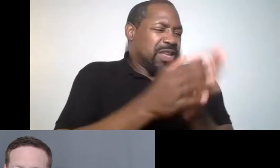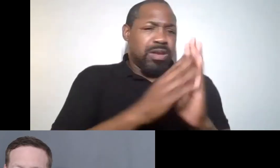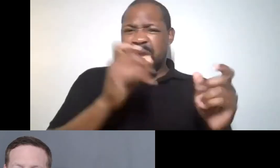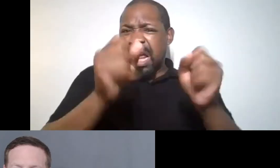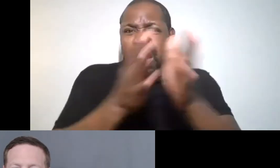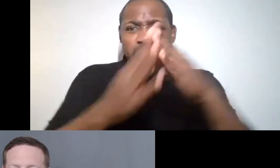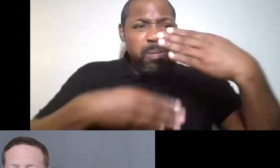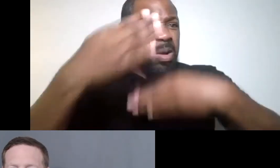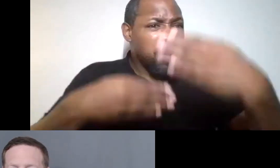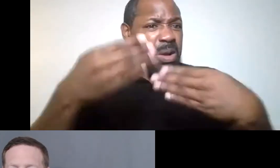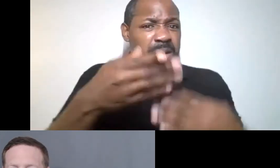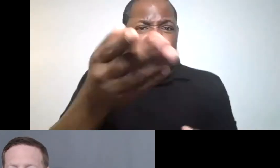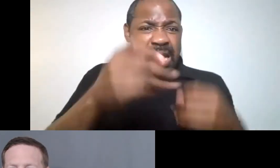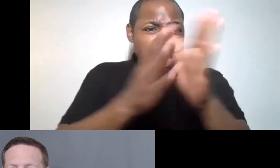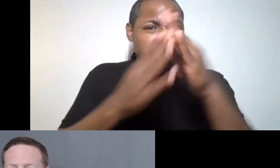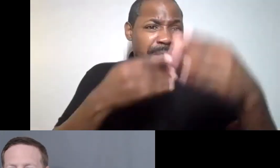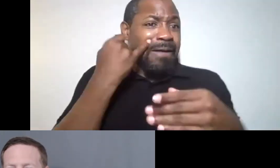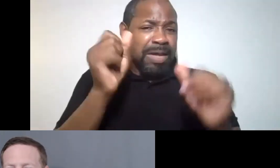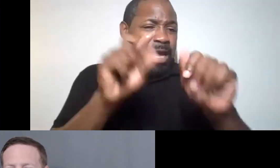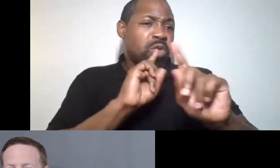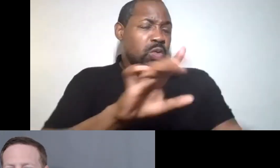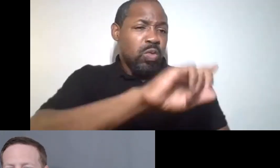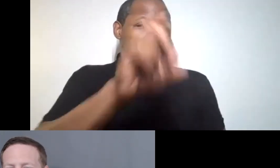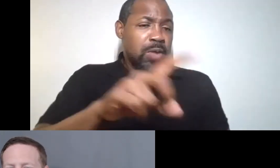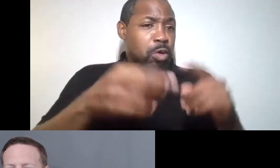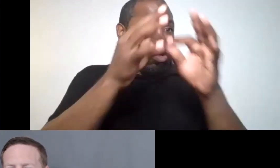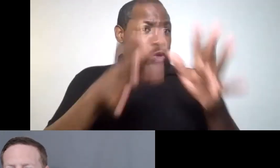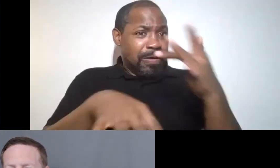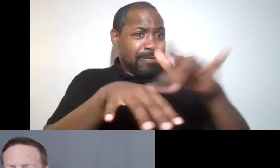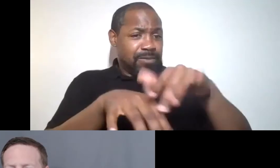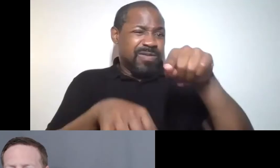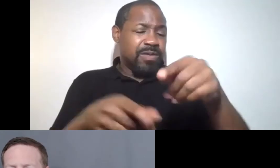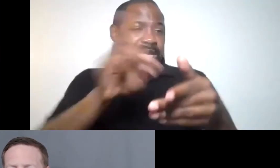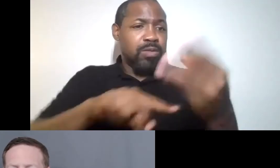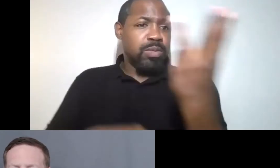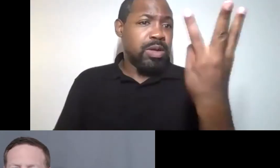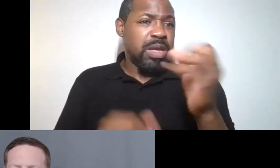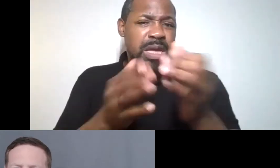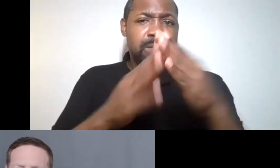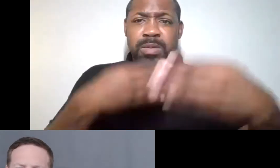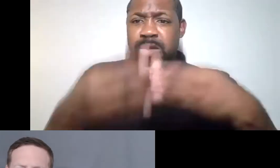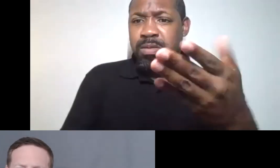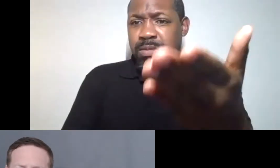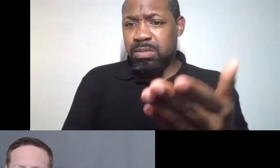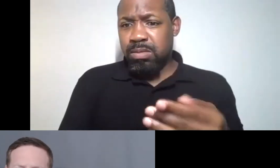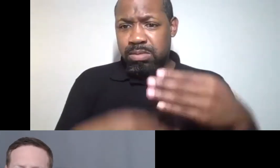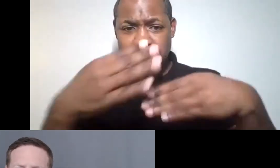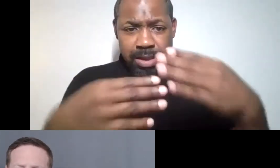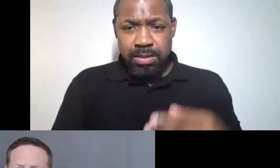who may not be, again, Bethany, she would be able to answer that question in terms of if the interpreters, again, are willing to